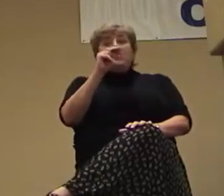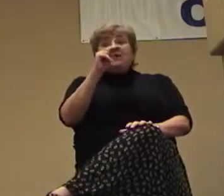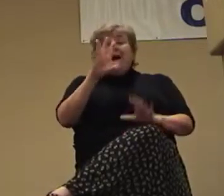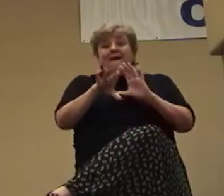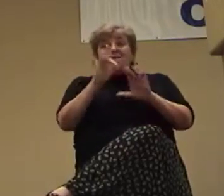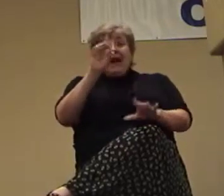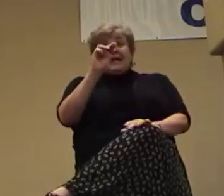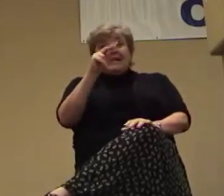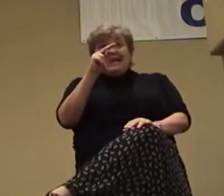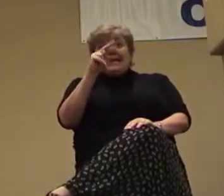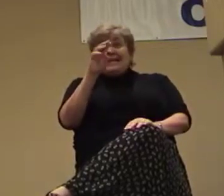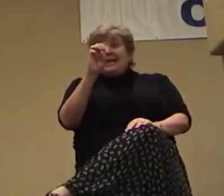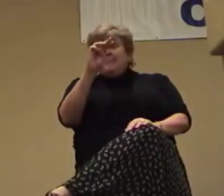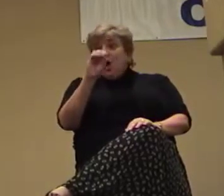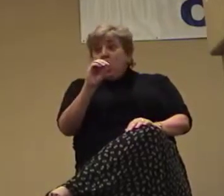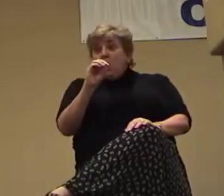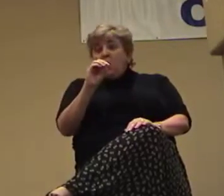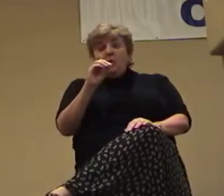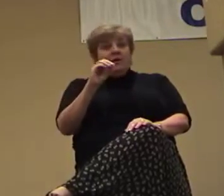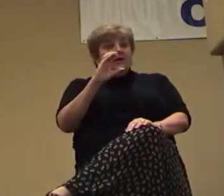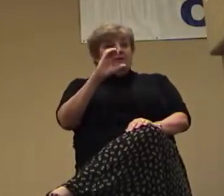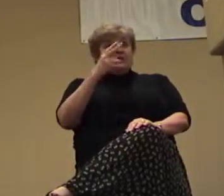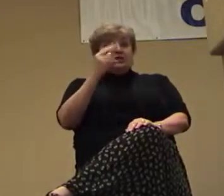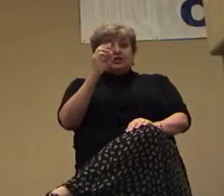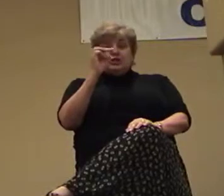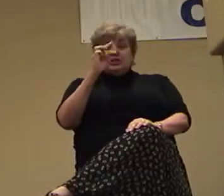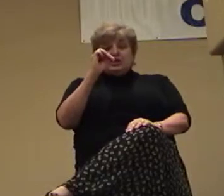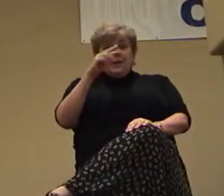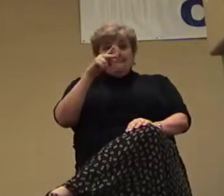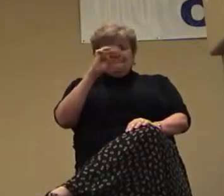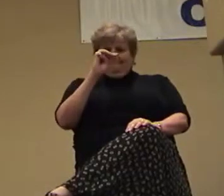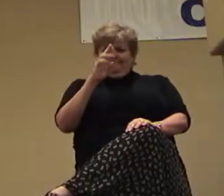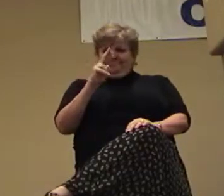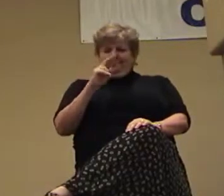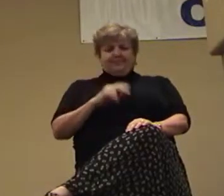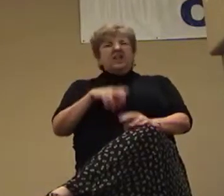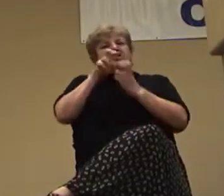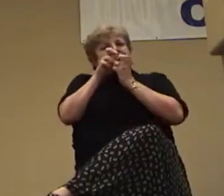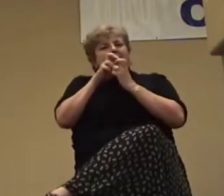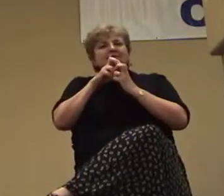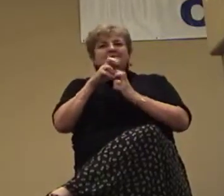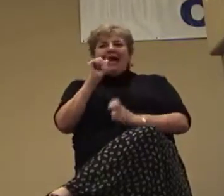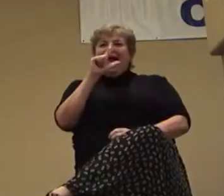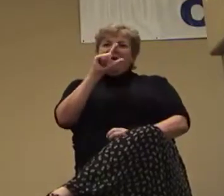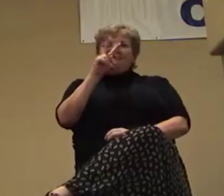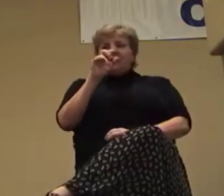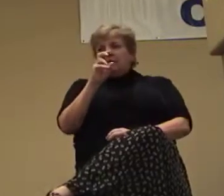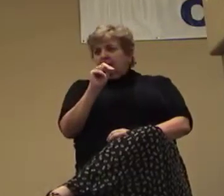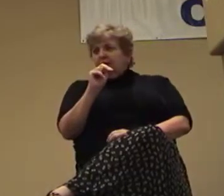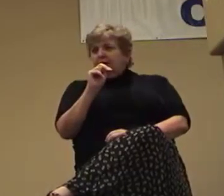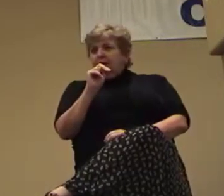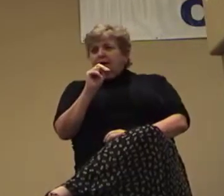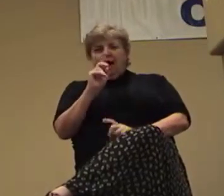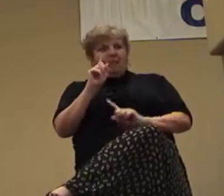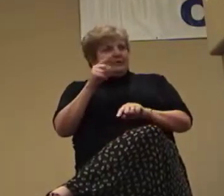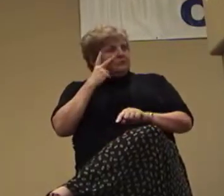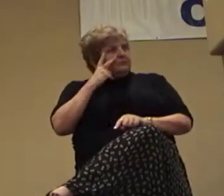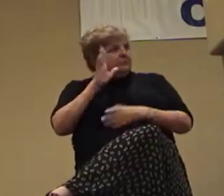what I mean? When I went to see Alvin and the Chipmunks, it was in the afternoon, and you know, there were like kids there and their